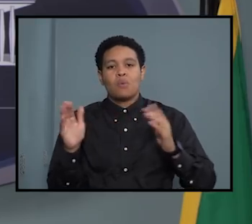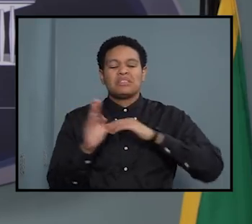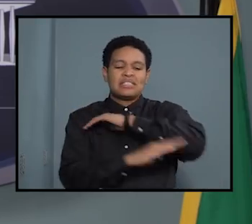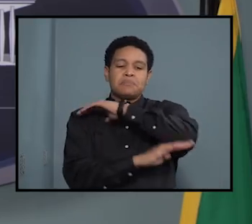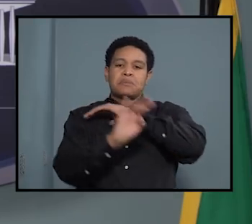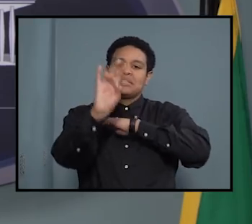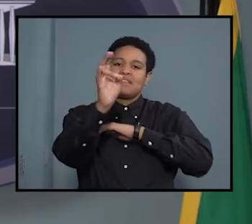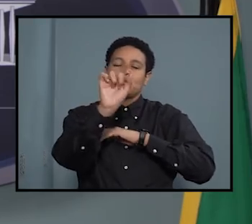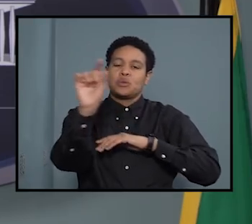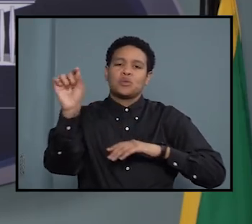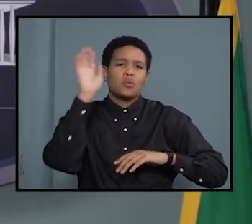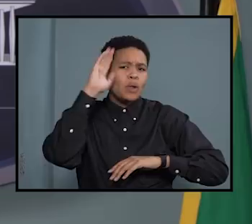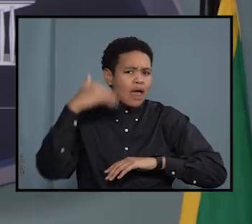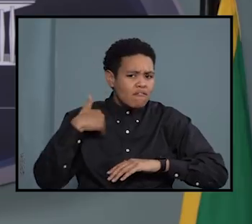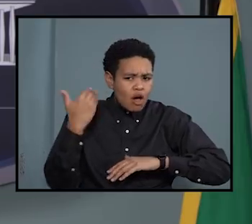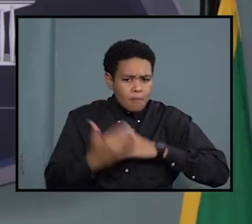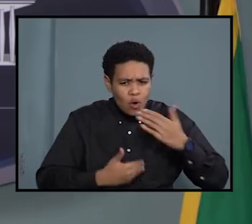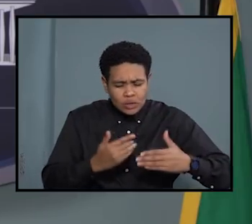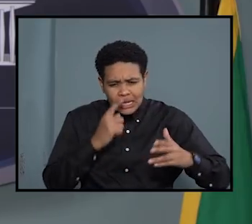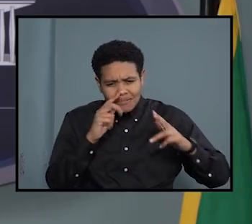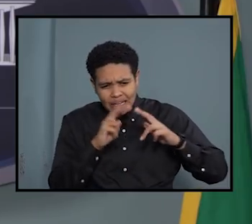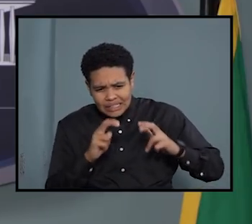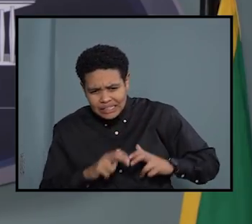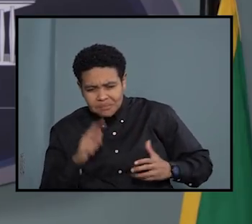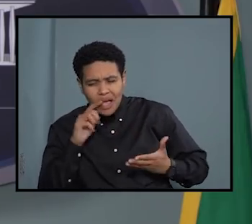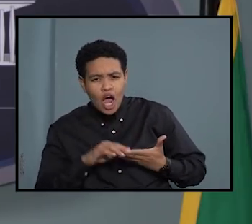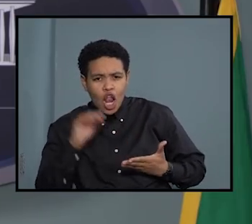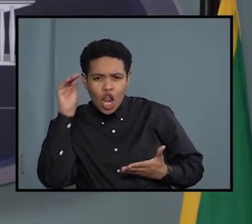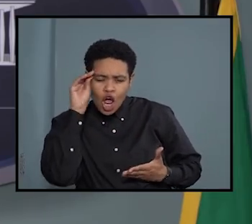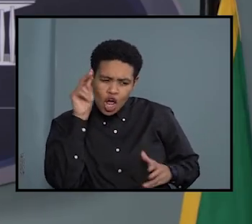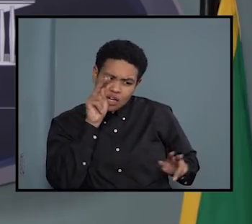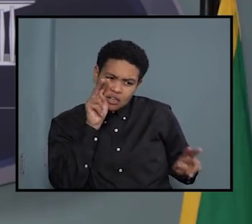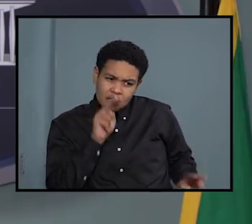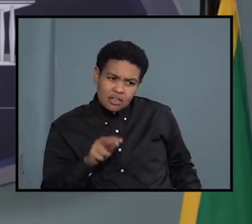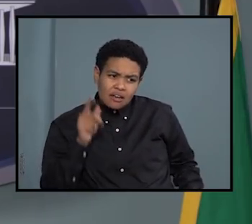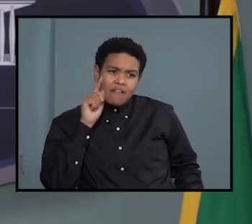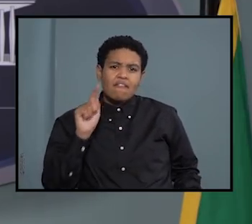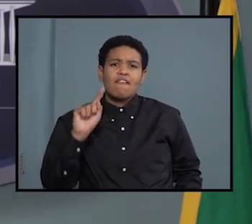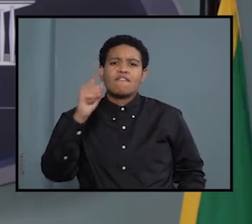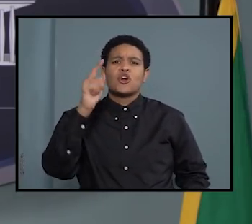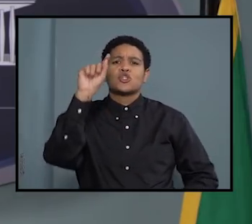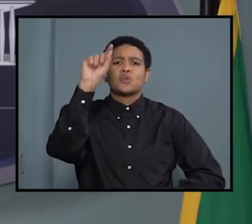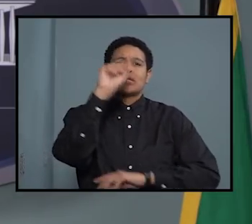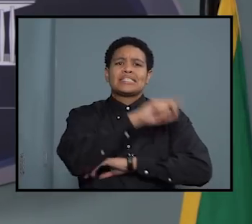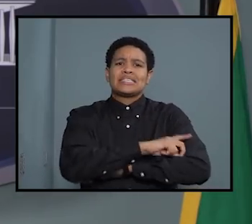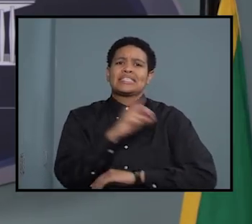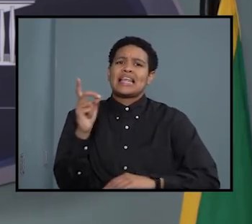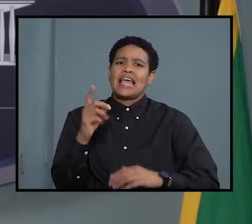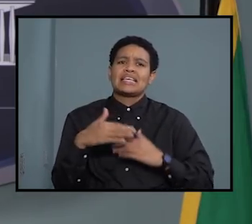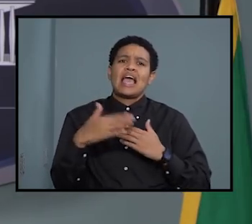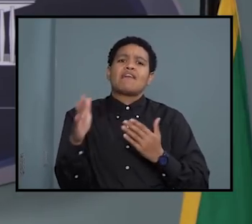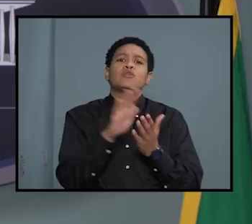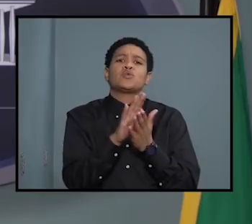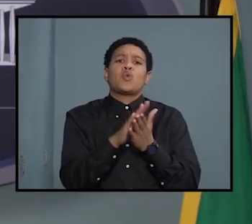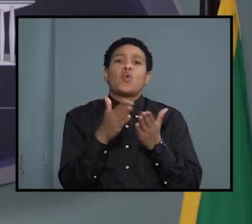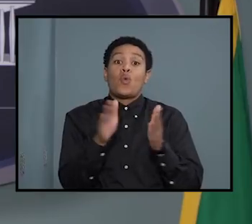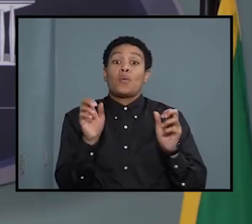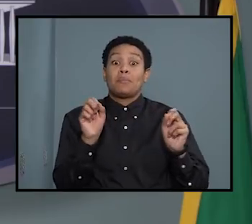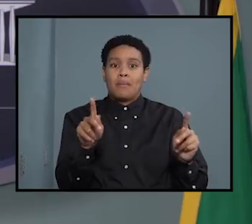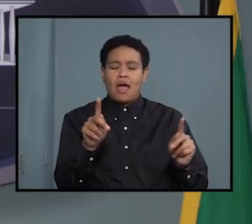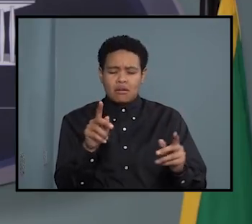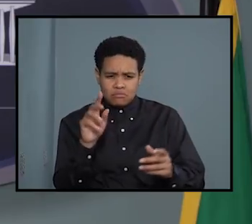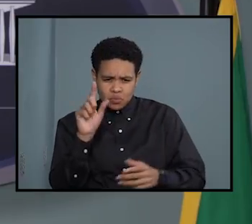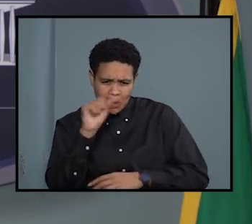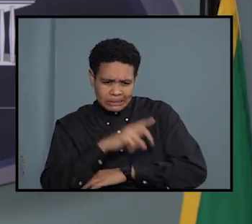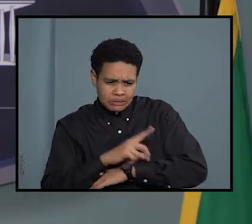There will be a process of assessment and learning for the first 20 days after school reopens, so